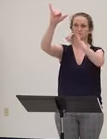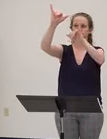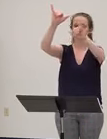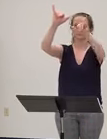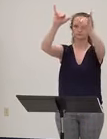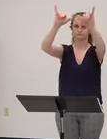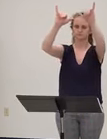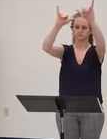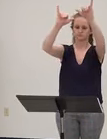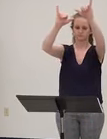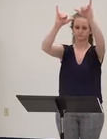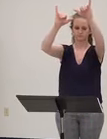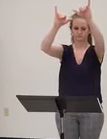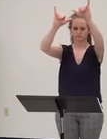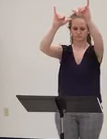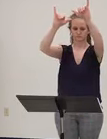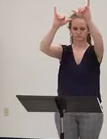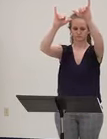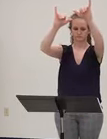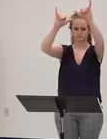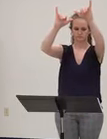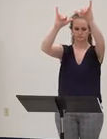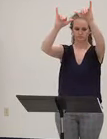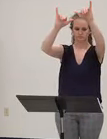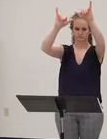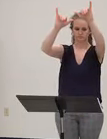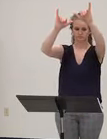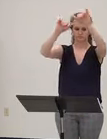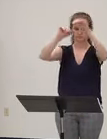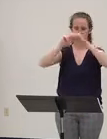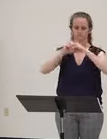forever and ever.